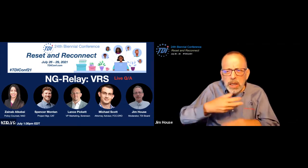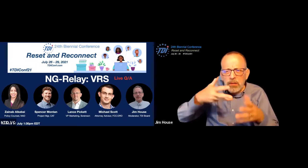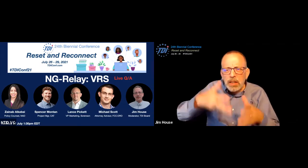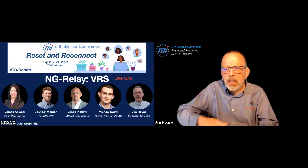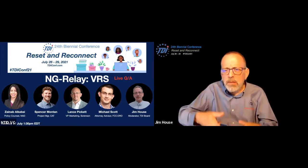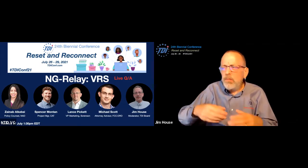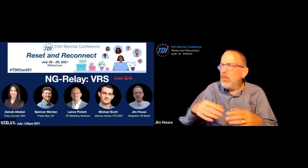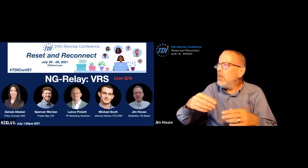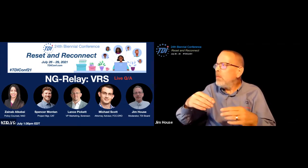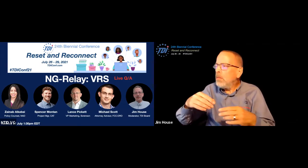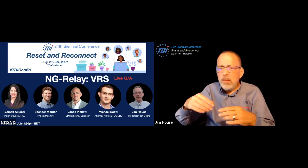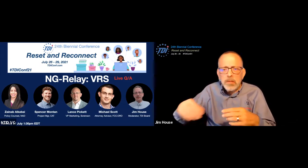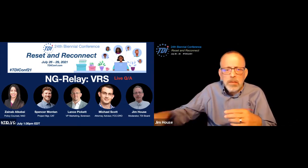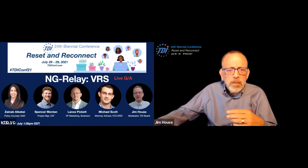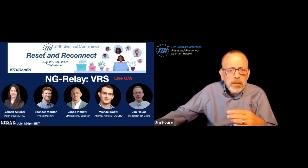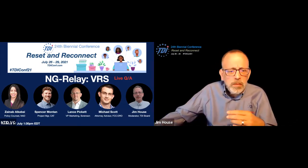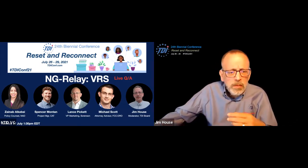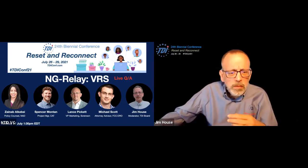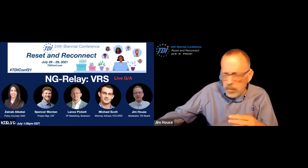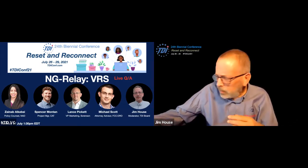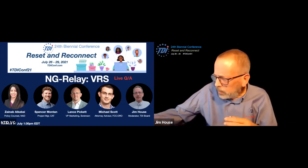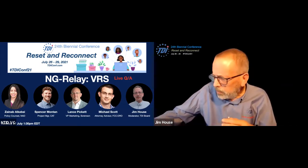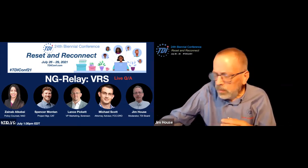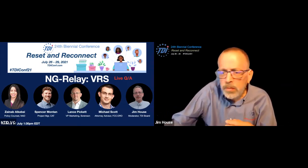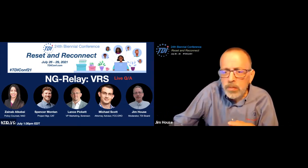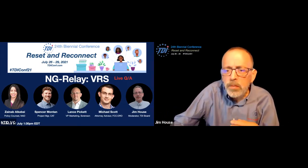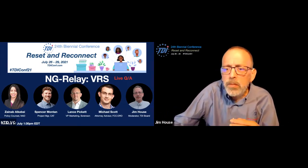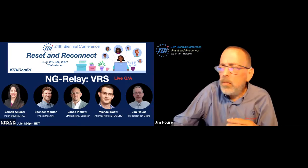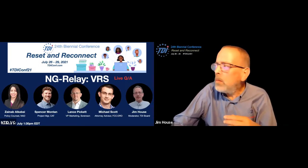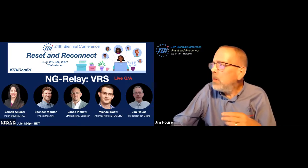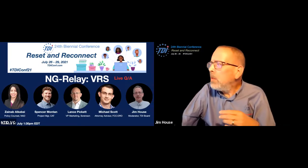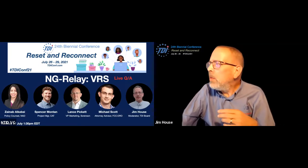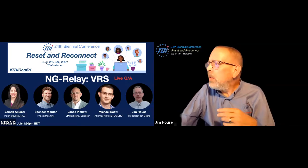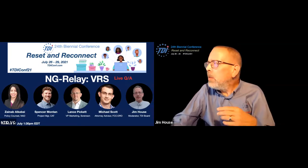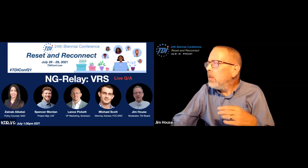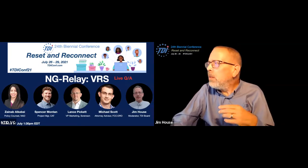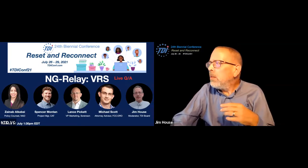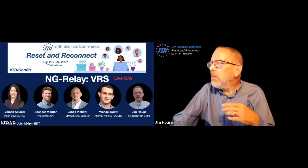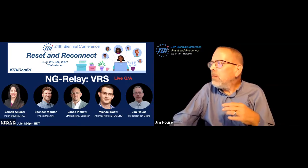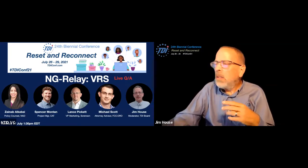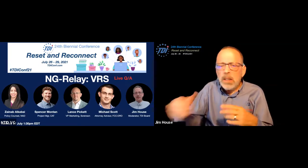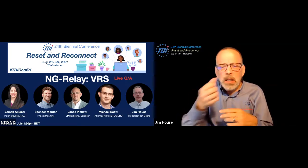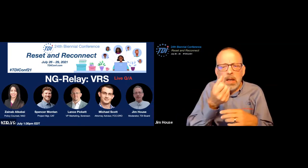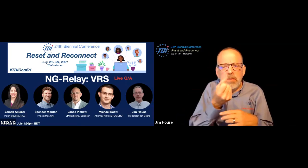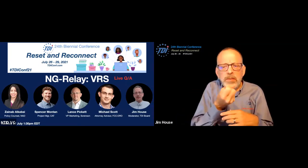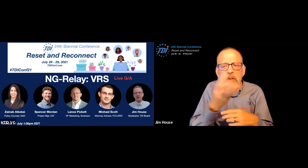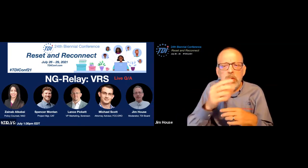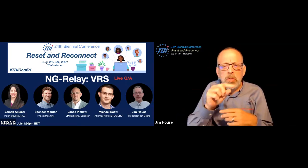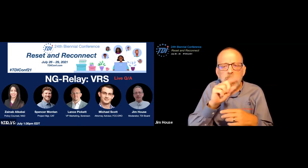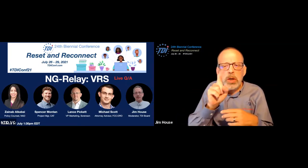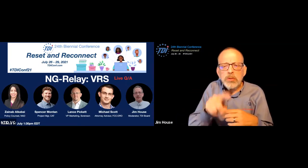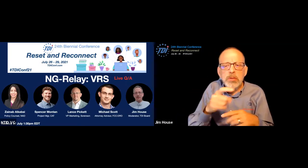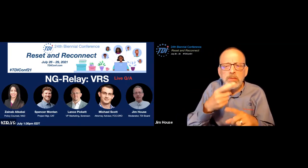Okay, how much time do we have left? Let me check my time clock.